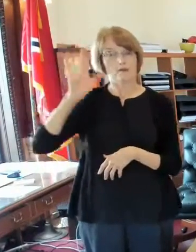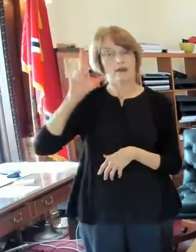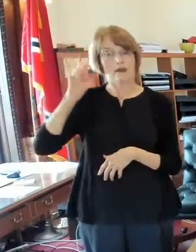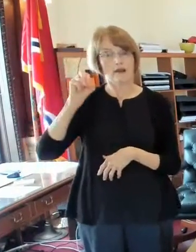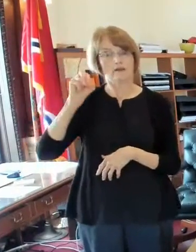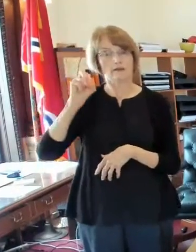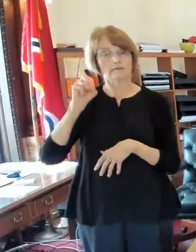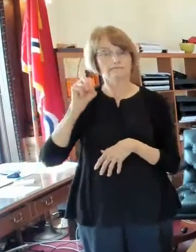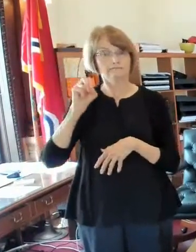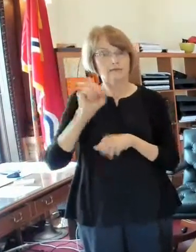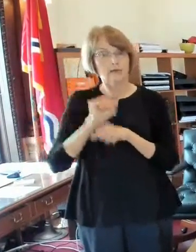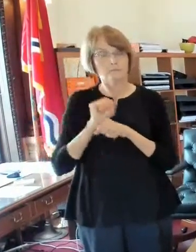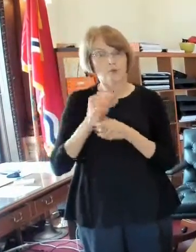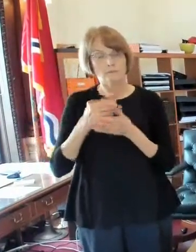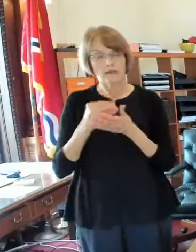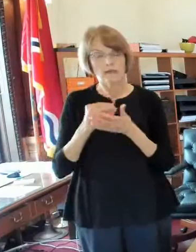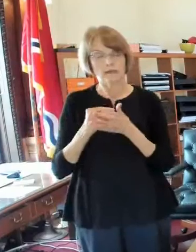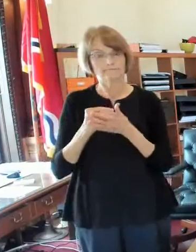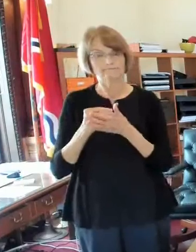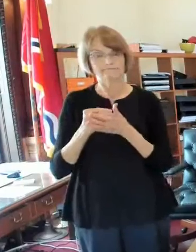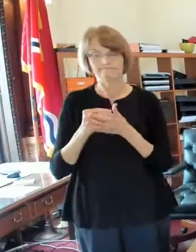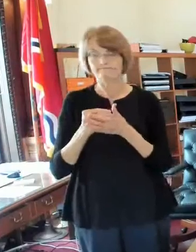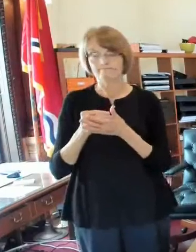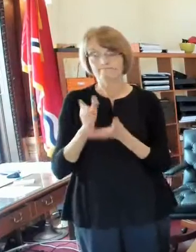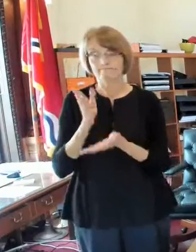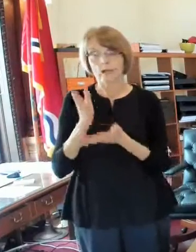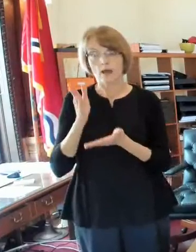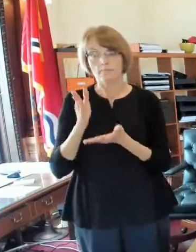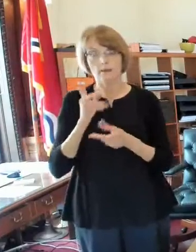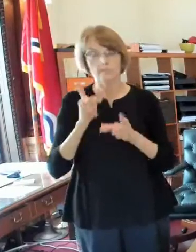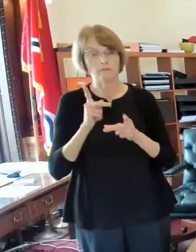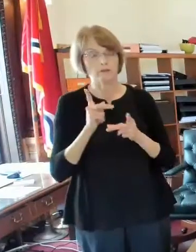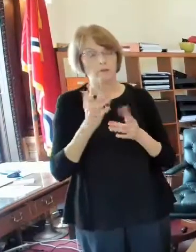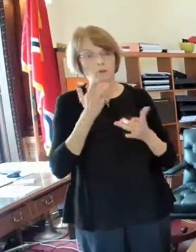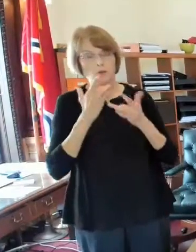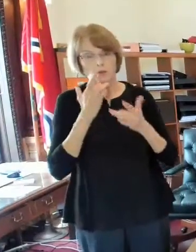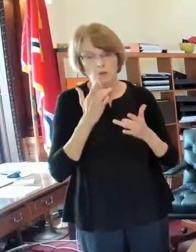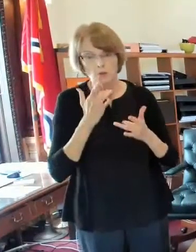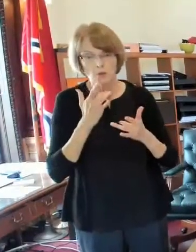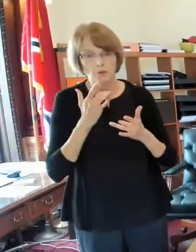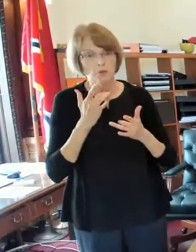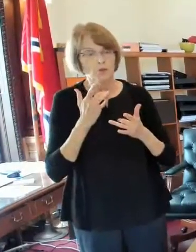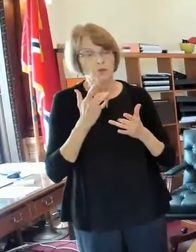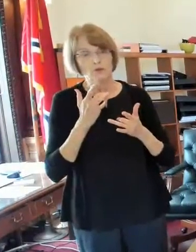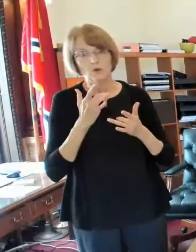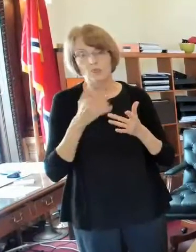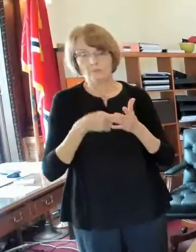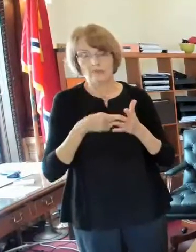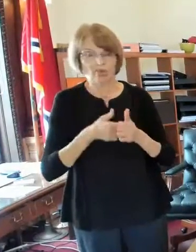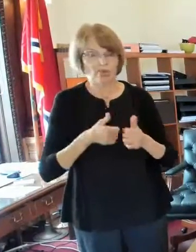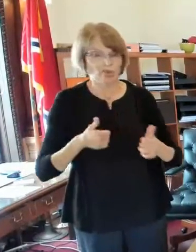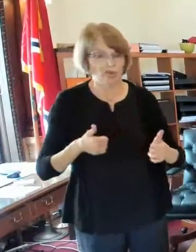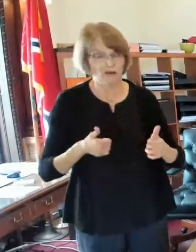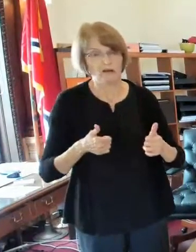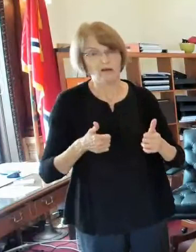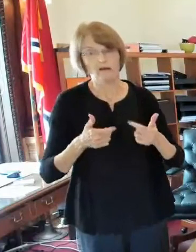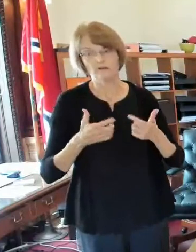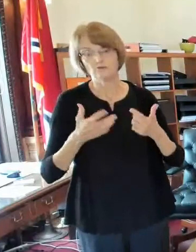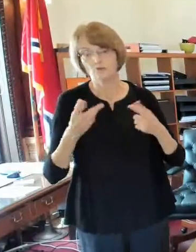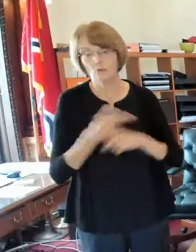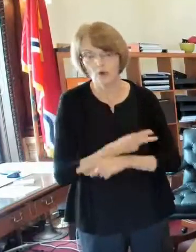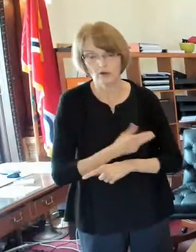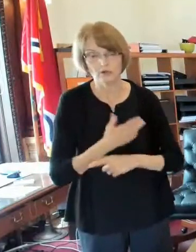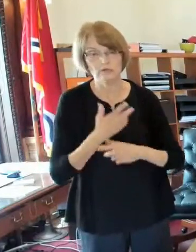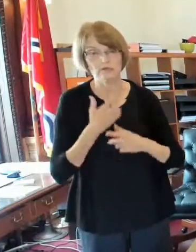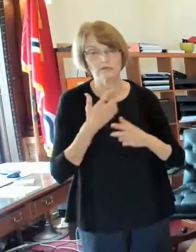leaving people in a real pinch and causing people to fall farther behind on their bills. And so we've been talking